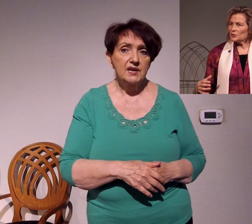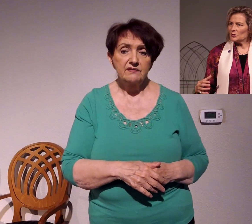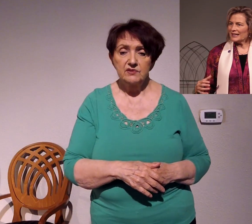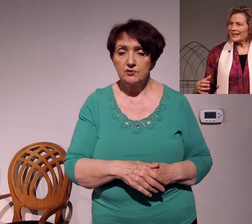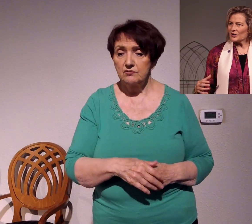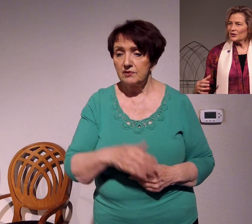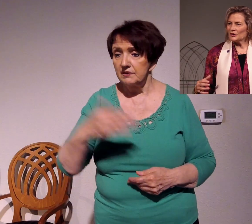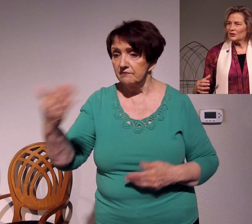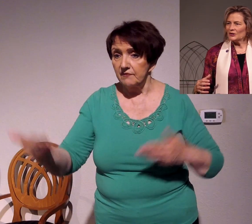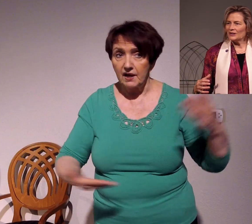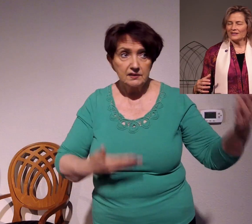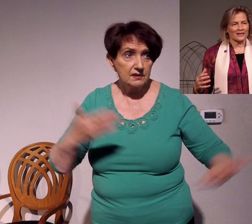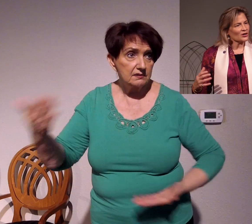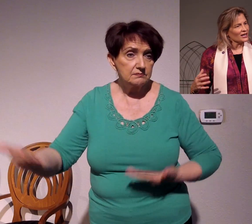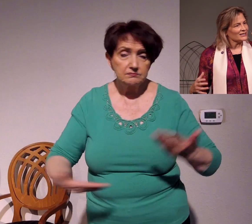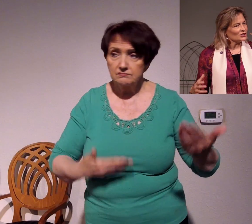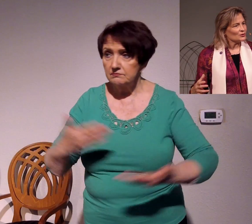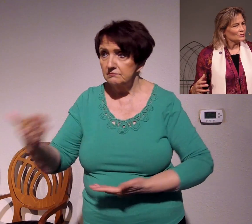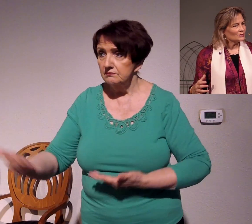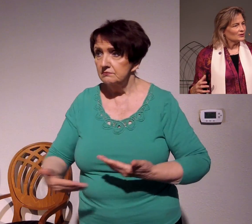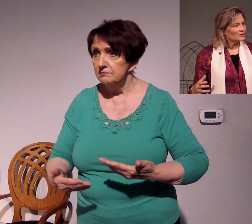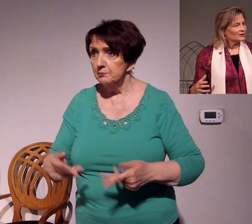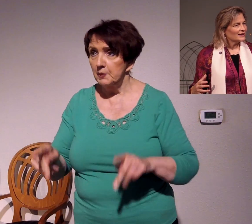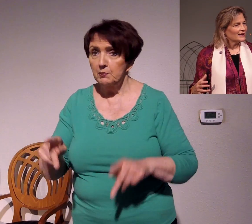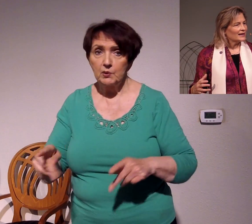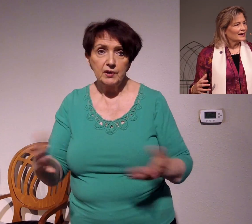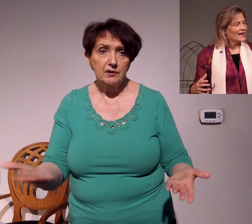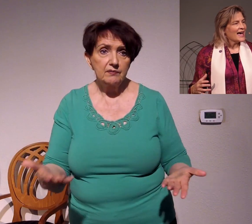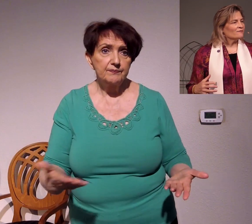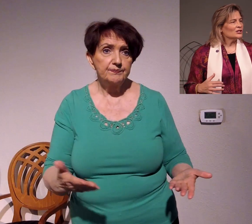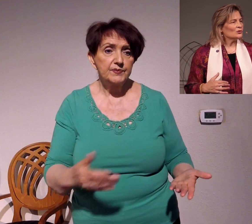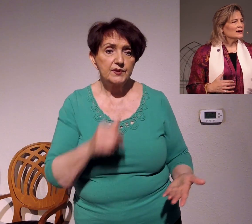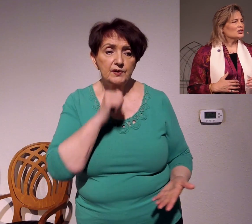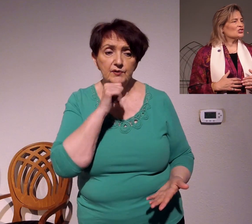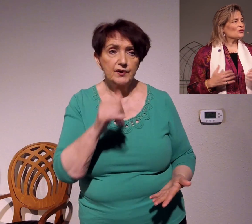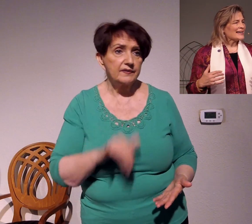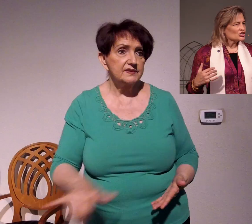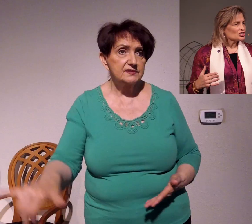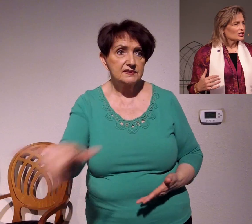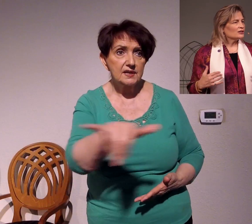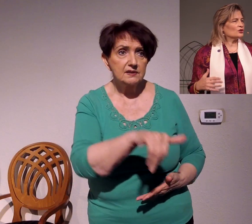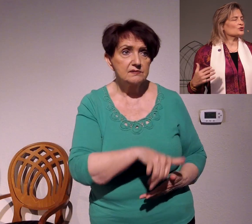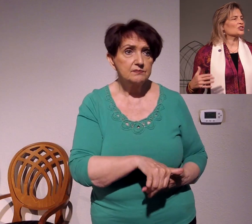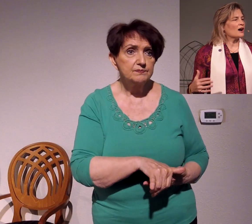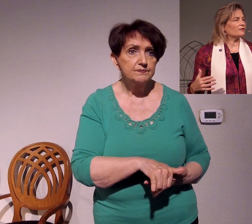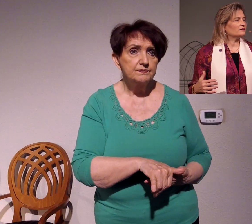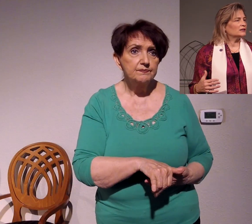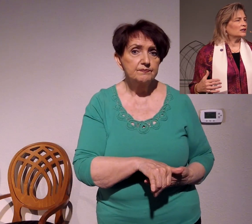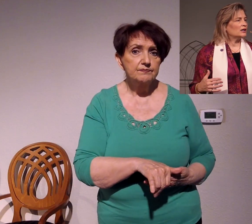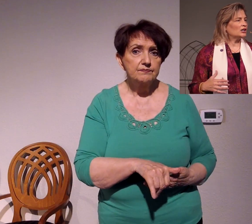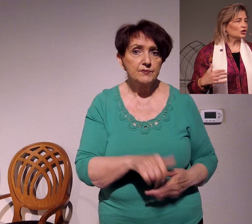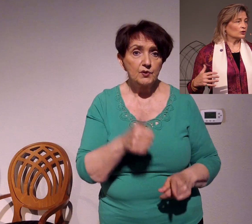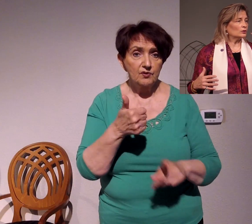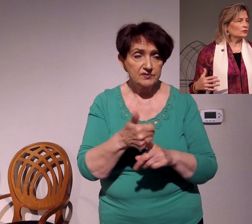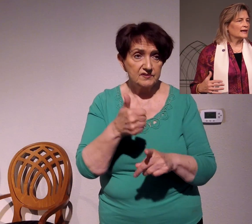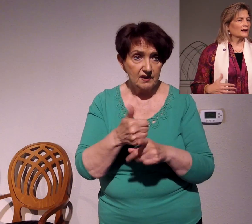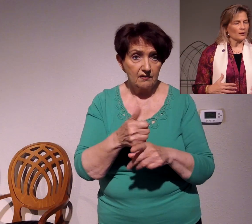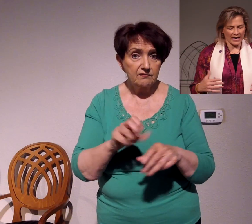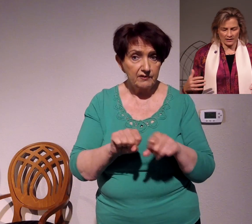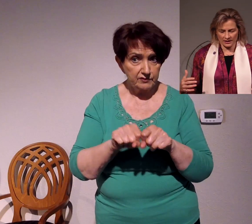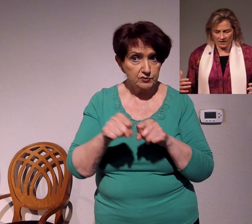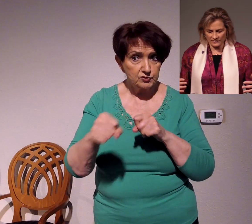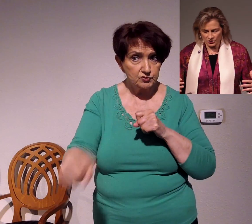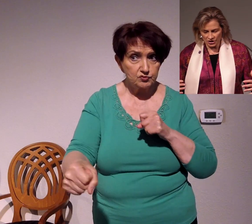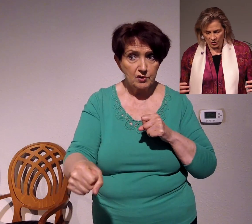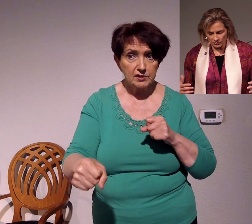people here that aren't like you? Have you stretched yourself a little and